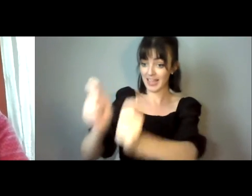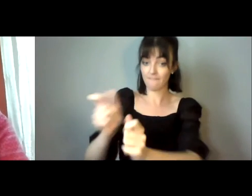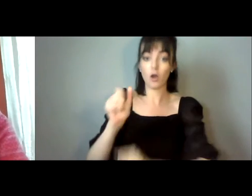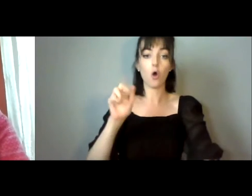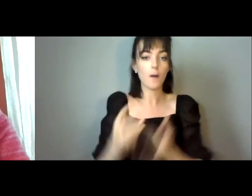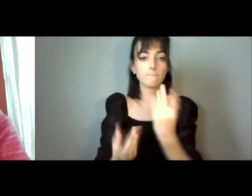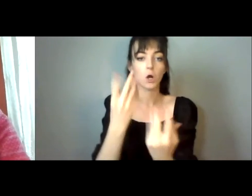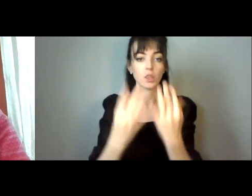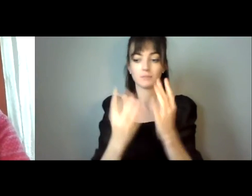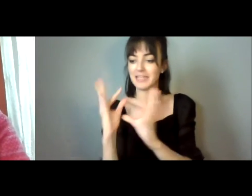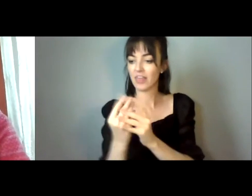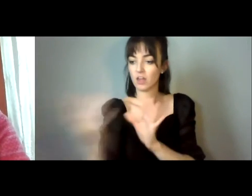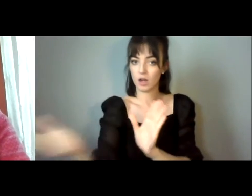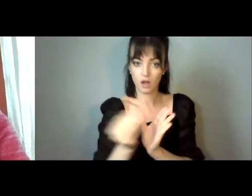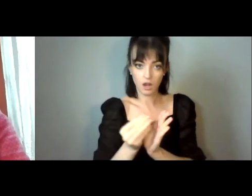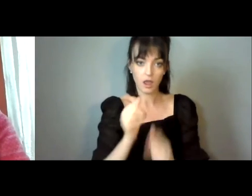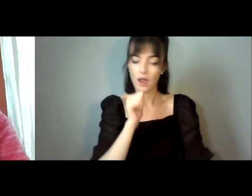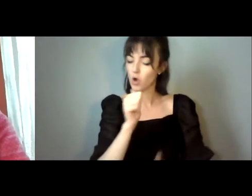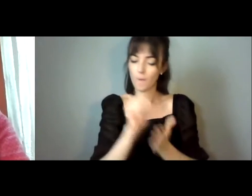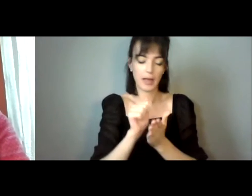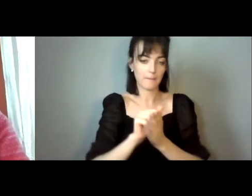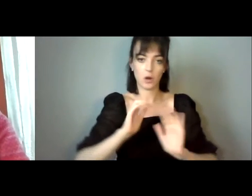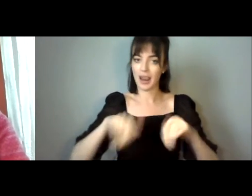paper and no notes will remain with the PO.